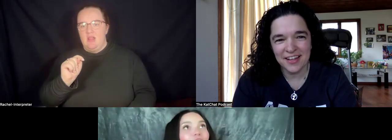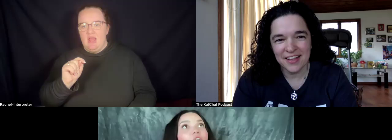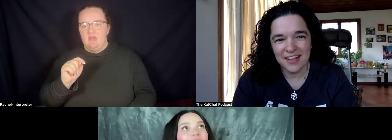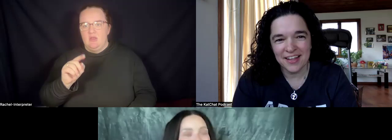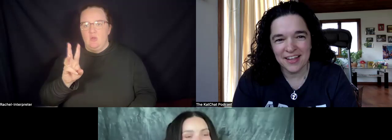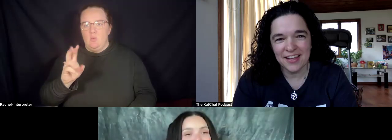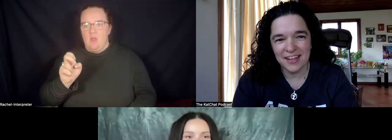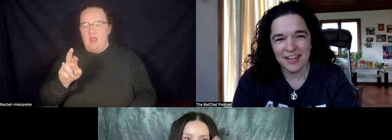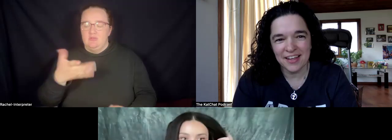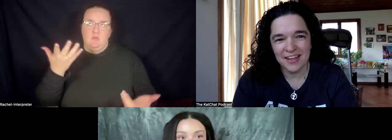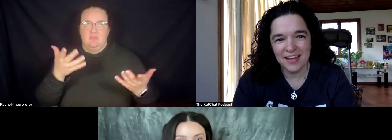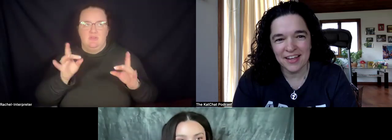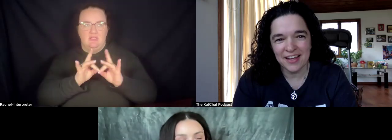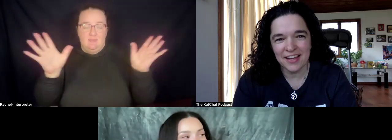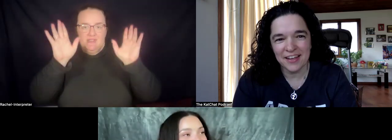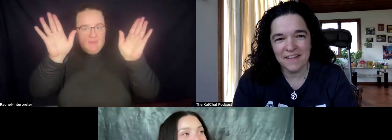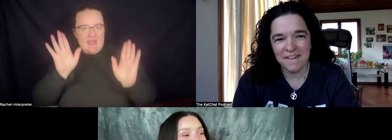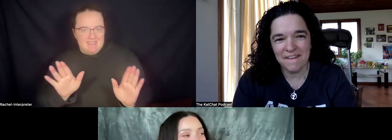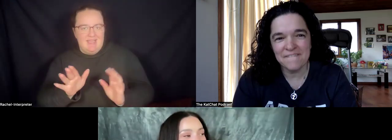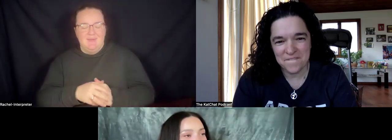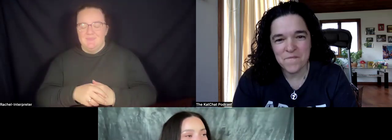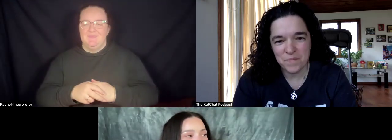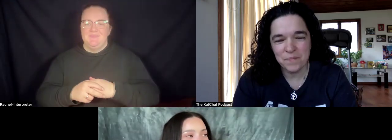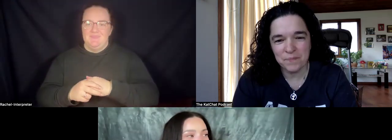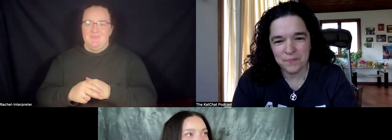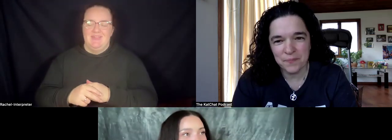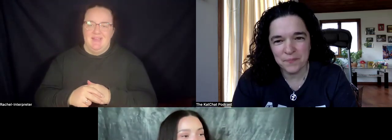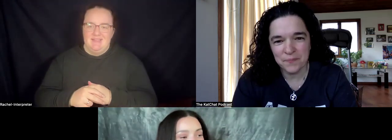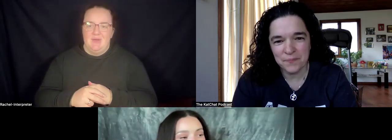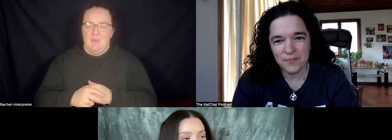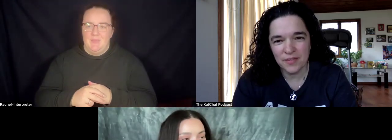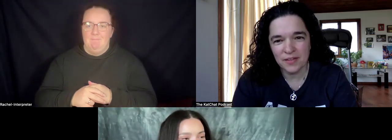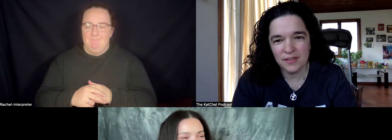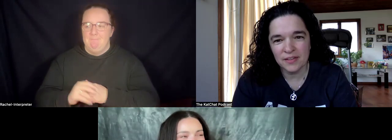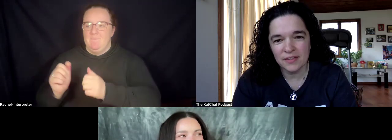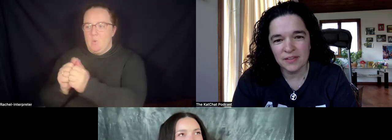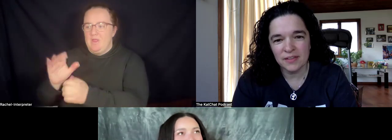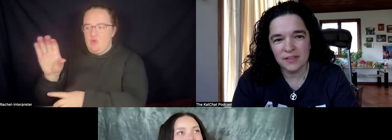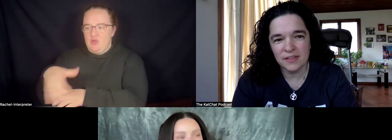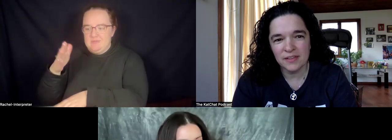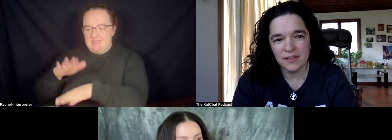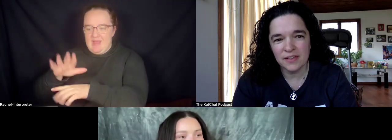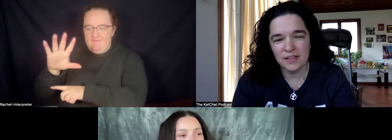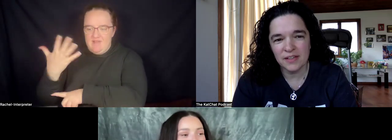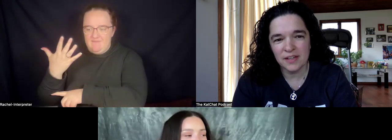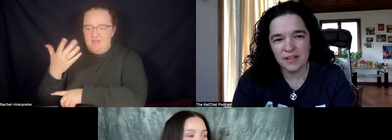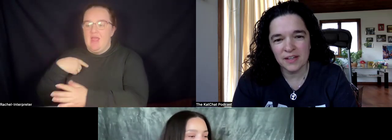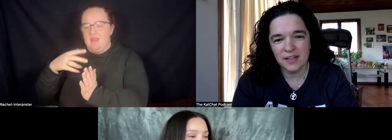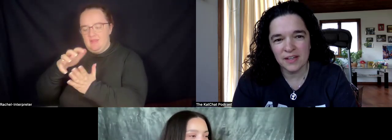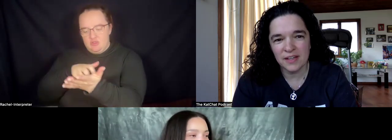well, goddess, because I'd already worked with her twice before. So with Christmas on Fifth, I read the